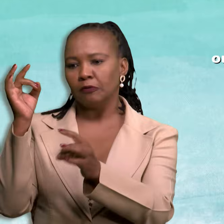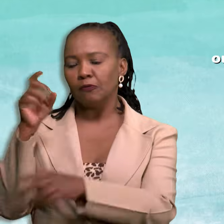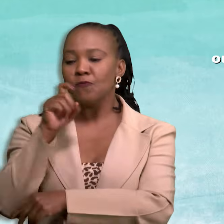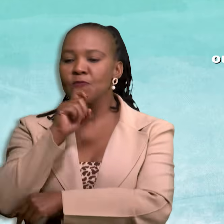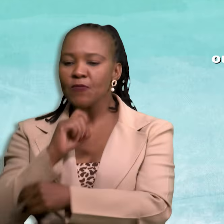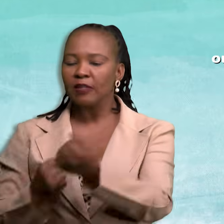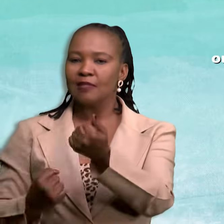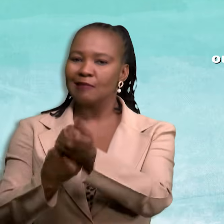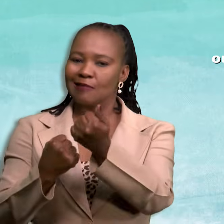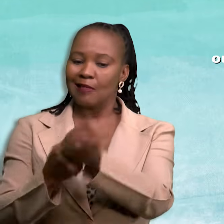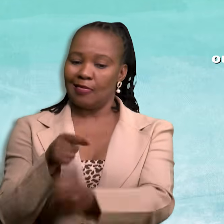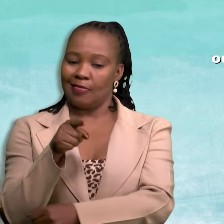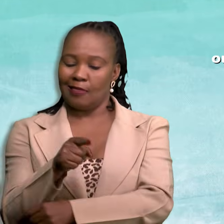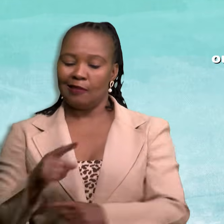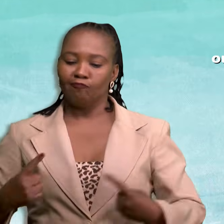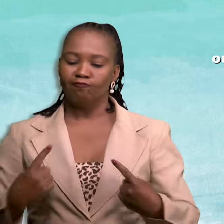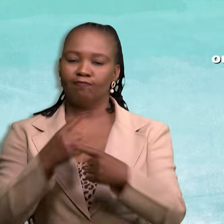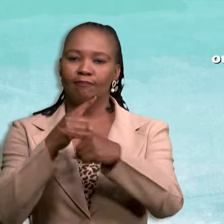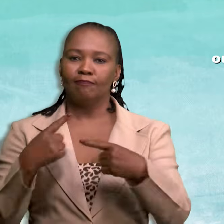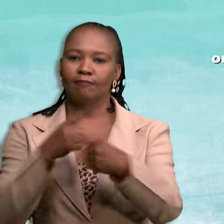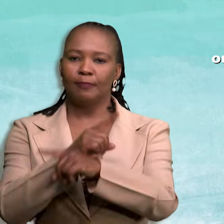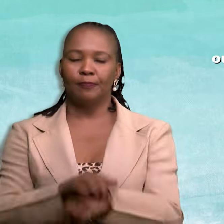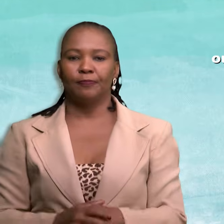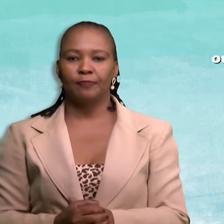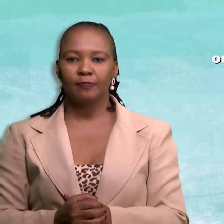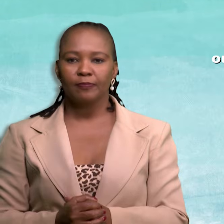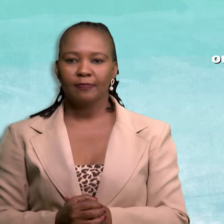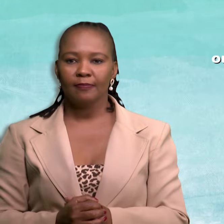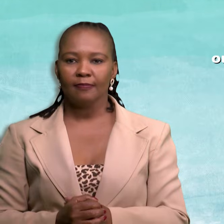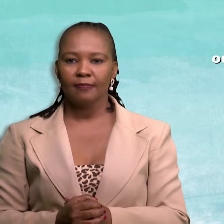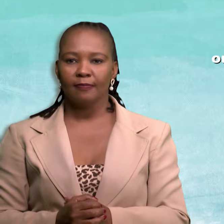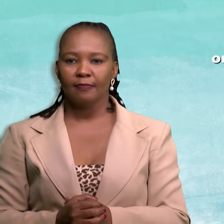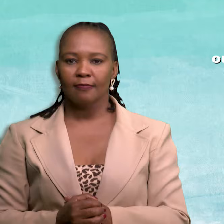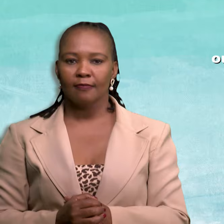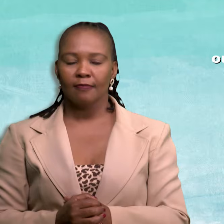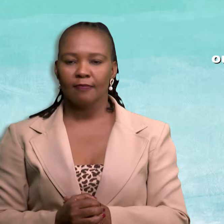that you will use to support these arguments.